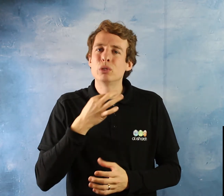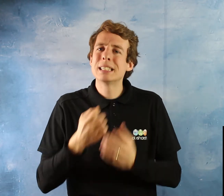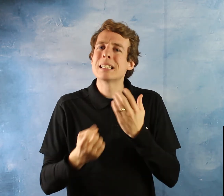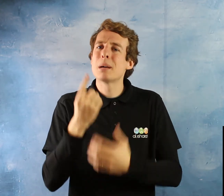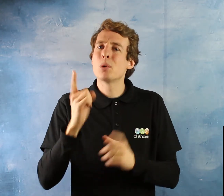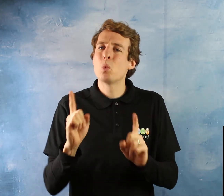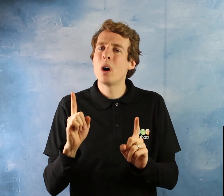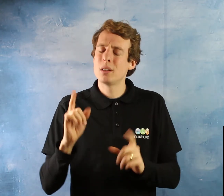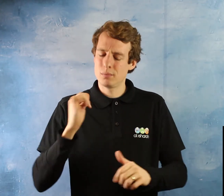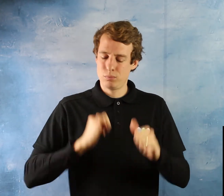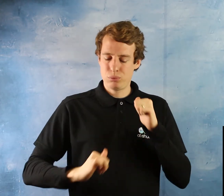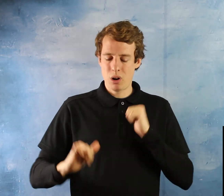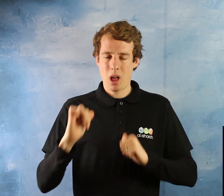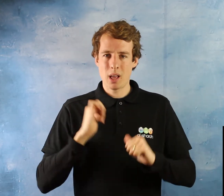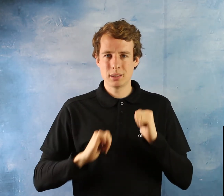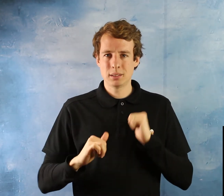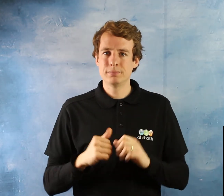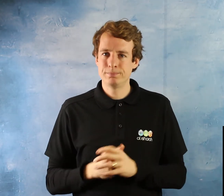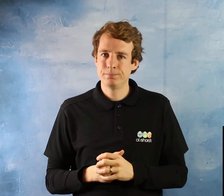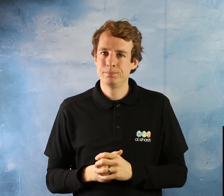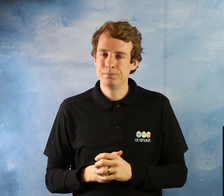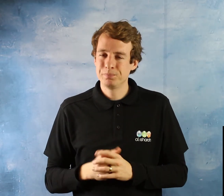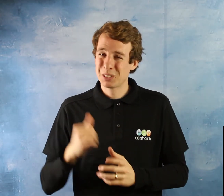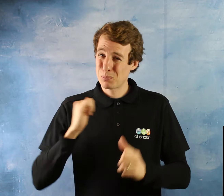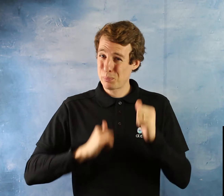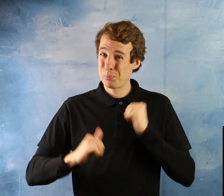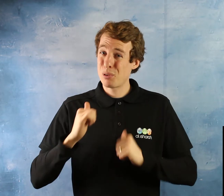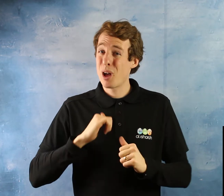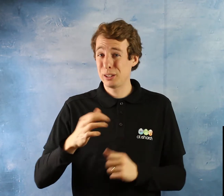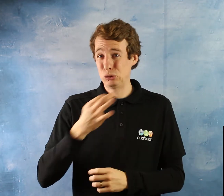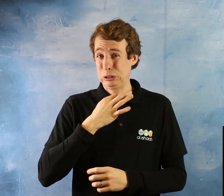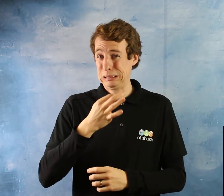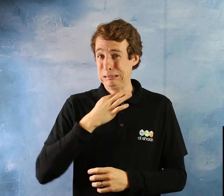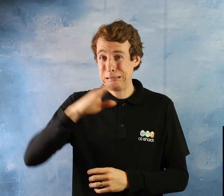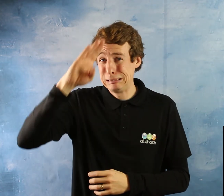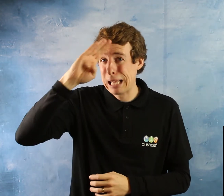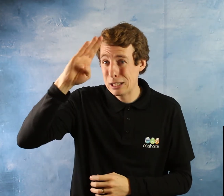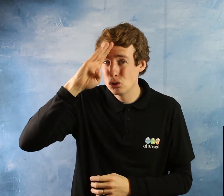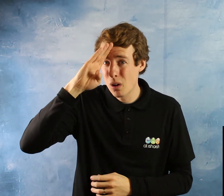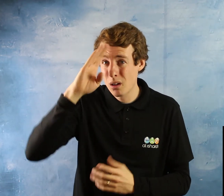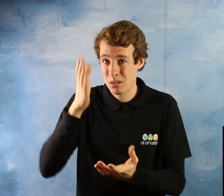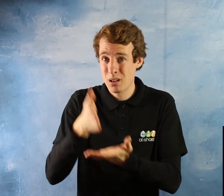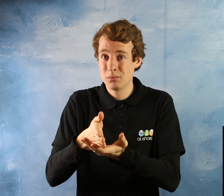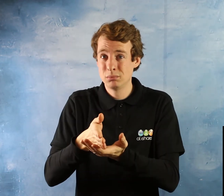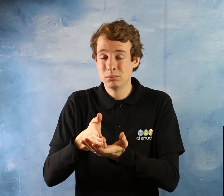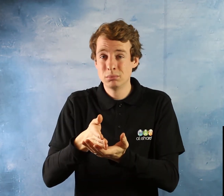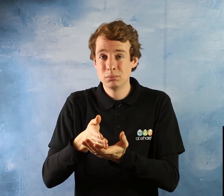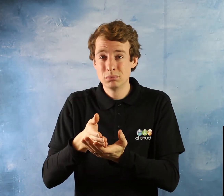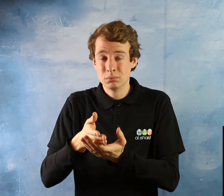And the pride is something very dangerous. Pride is something will deprive one from the